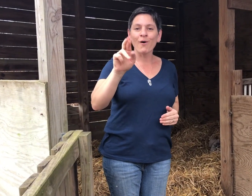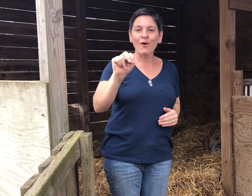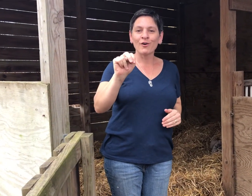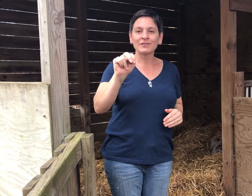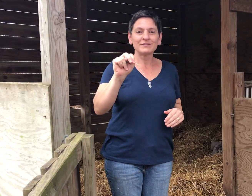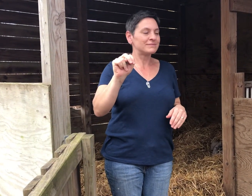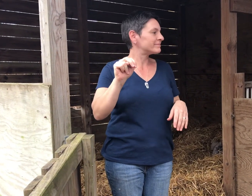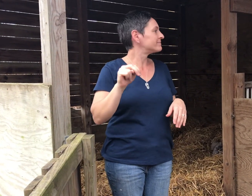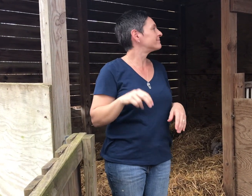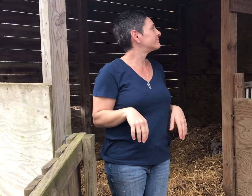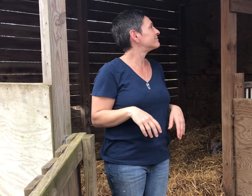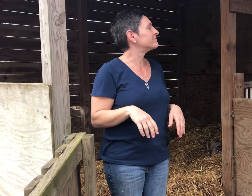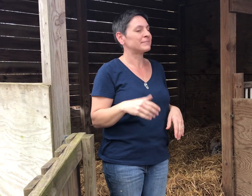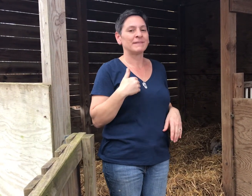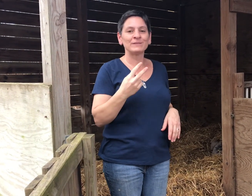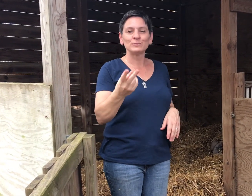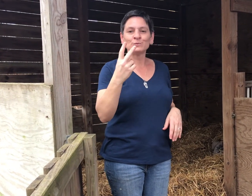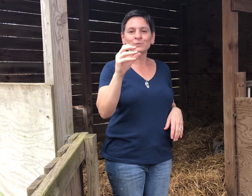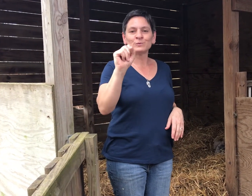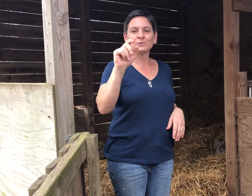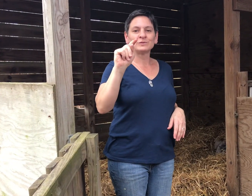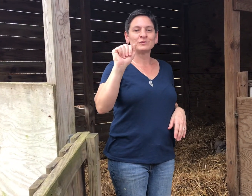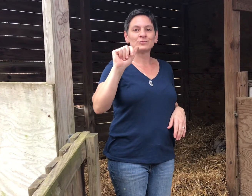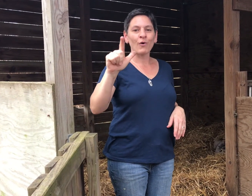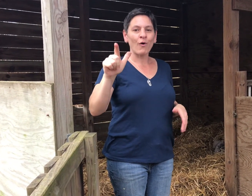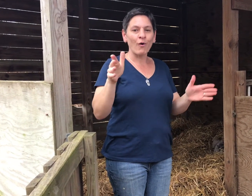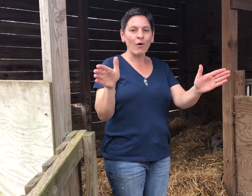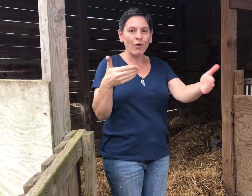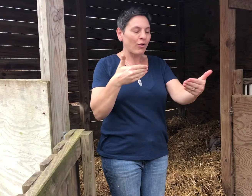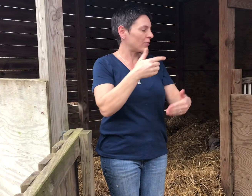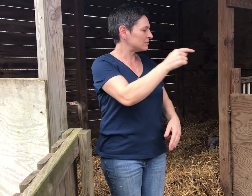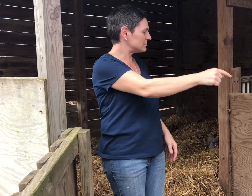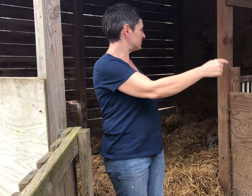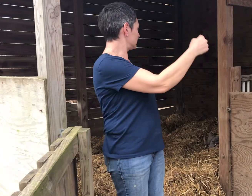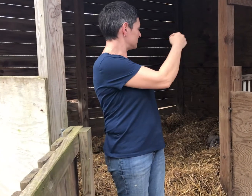This is a really nice smaller barn. It's got 2 stalls.